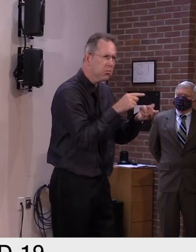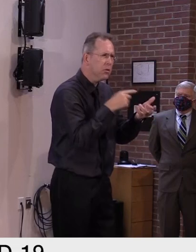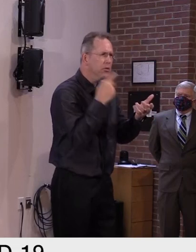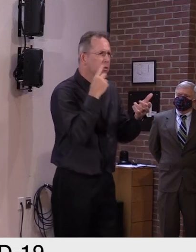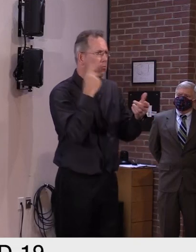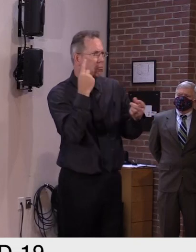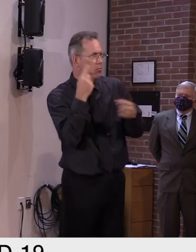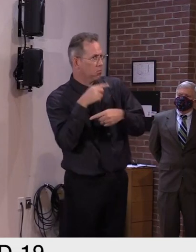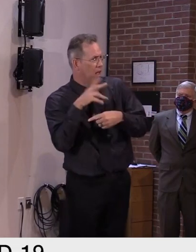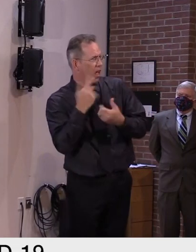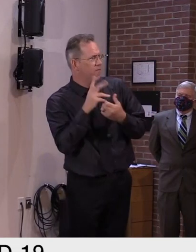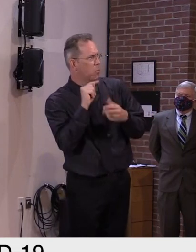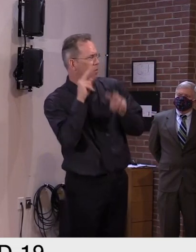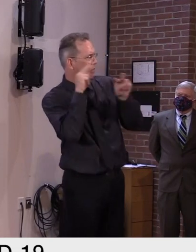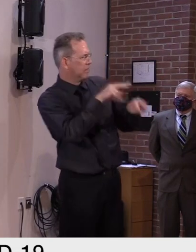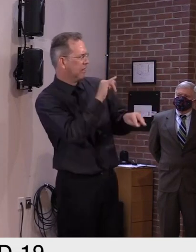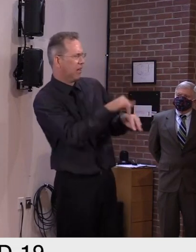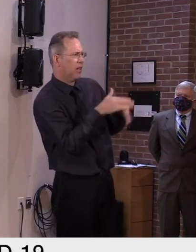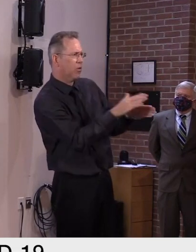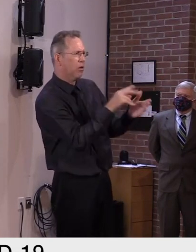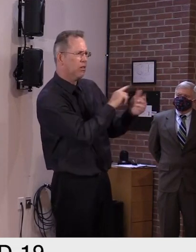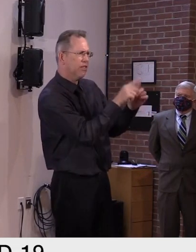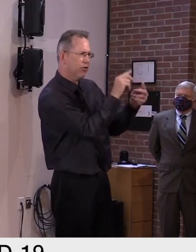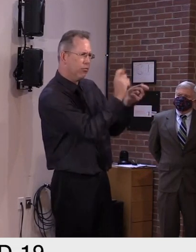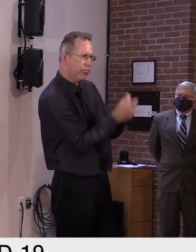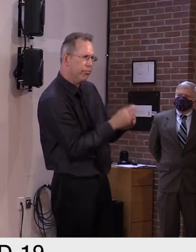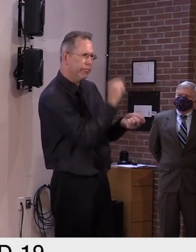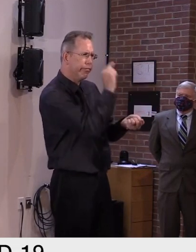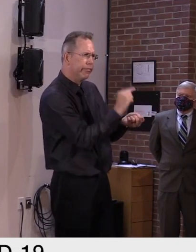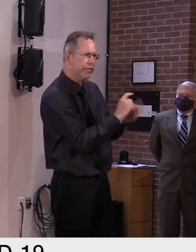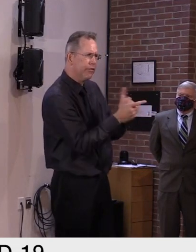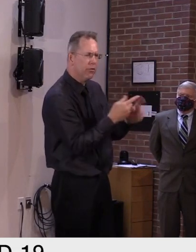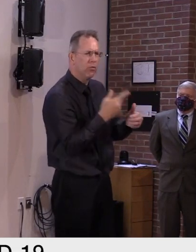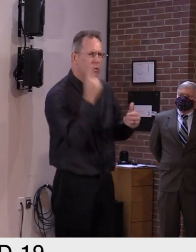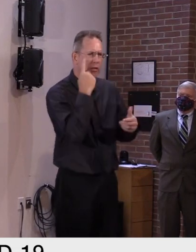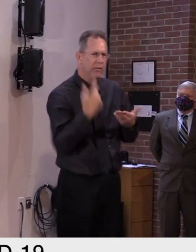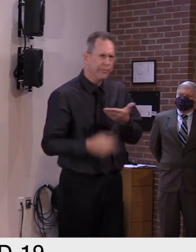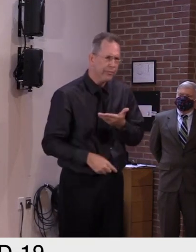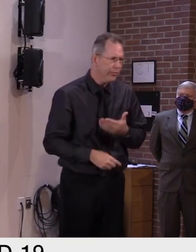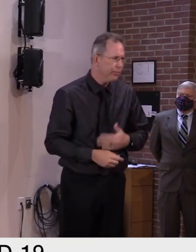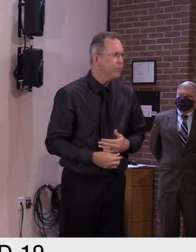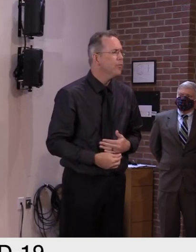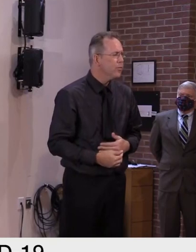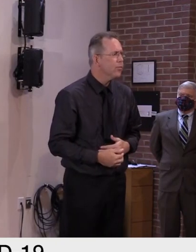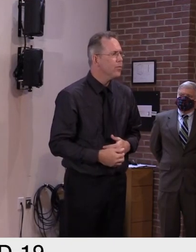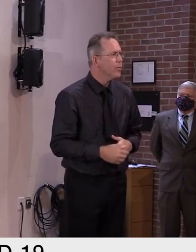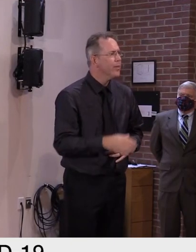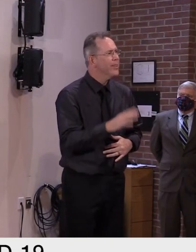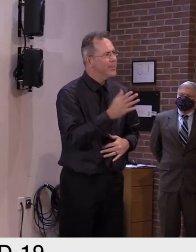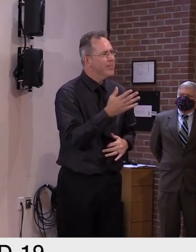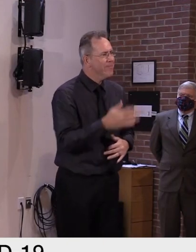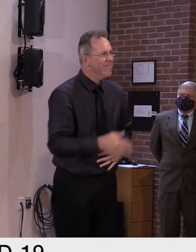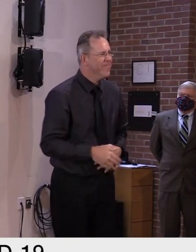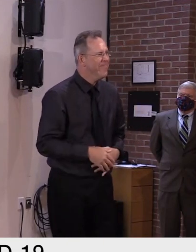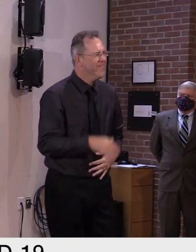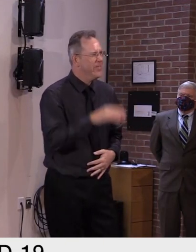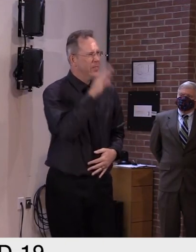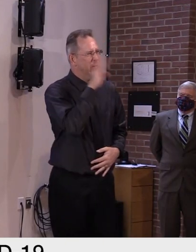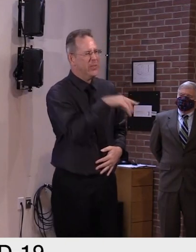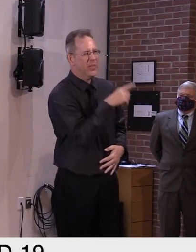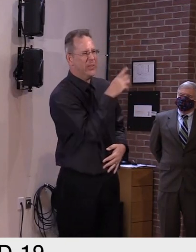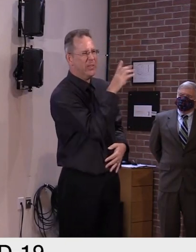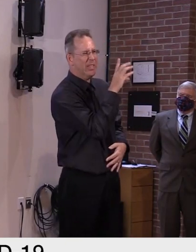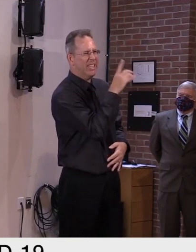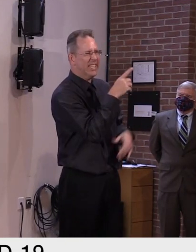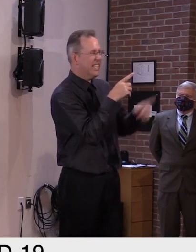always obviously know all of our data. We know all of the tests we've done, what tests they are, and who was positive on which days.